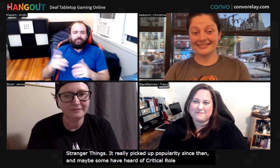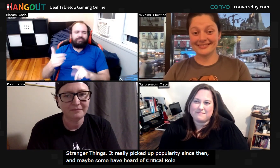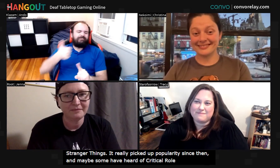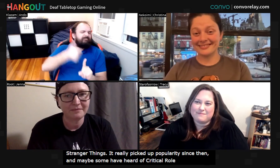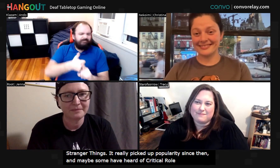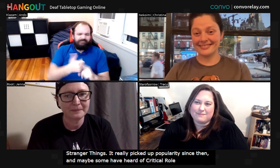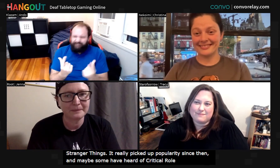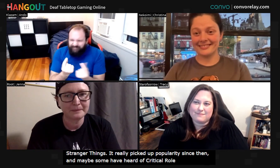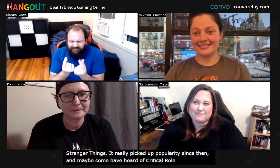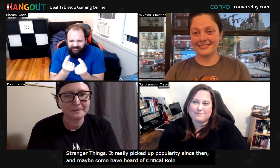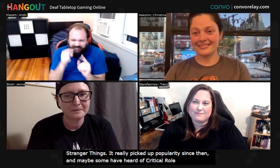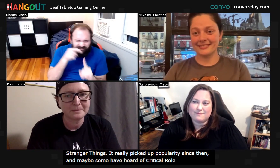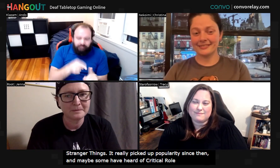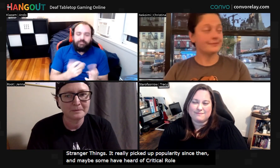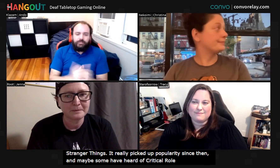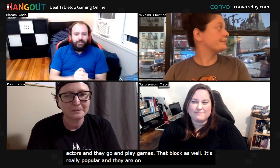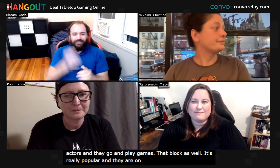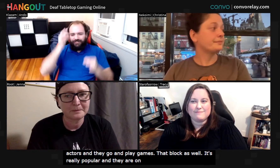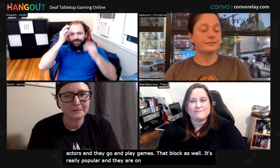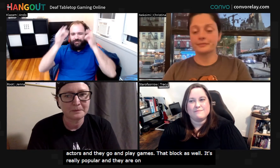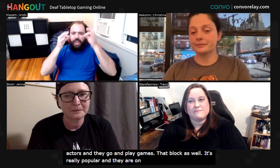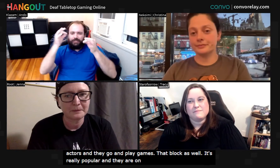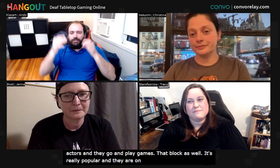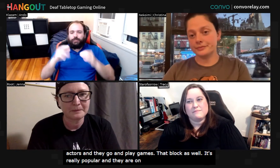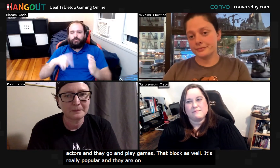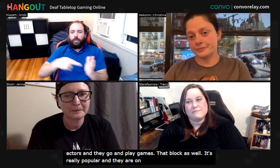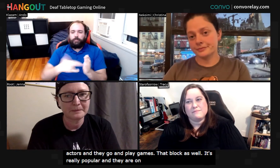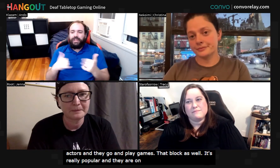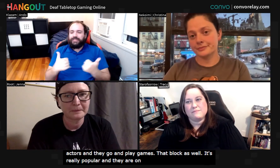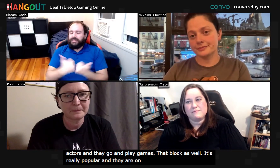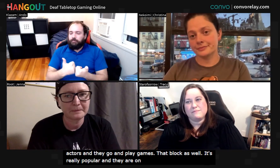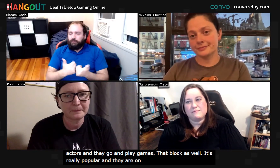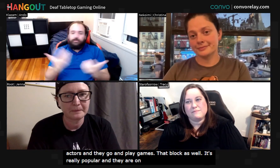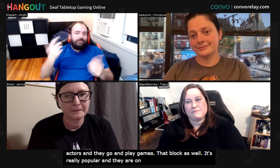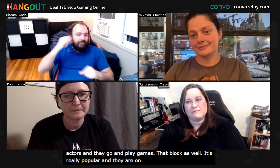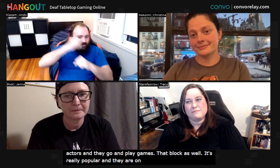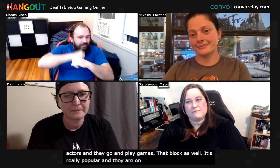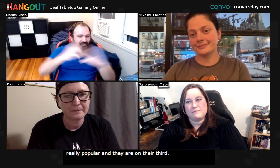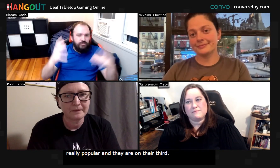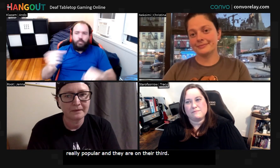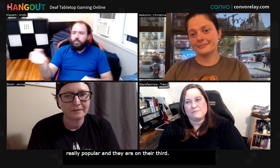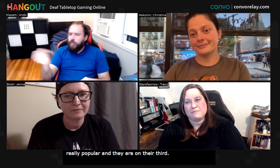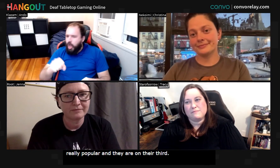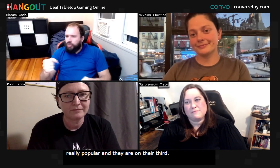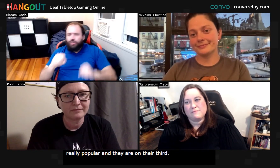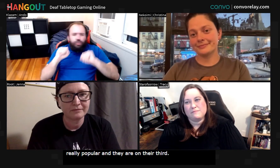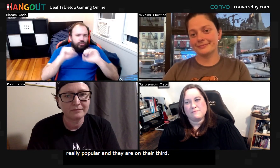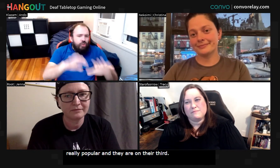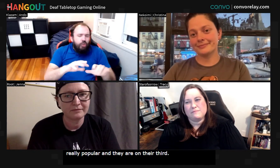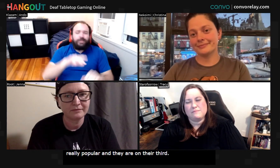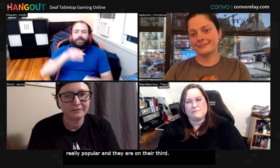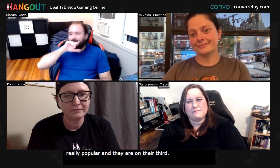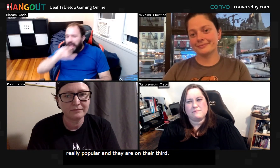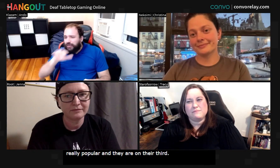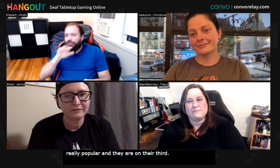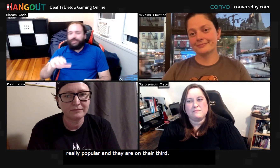Um, so now, so what is it all about? So let's say it's a fantasy role playing game. Um, don't